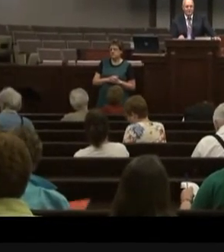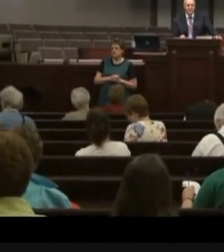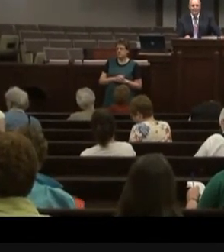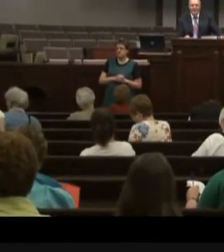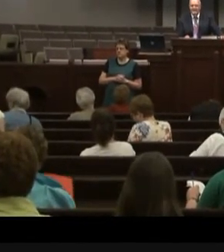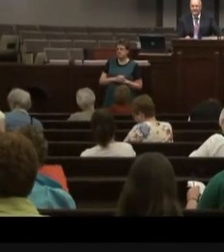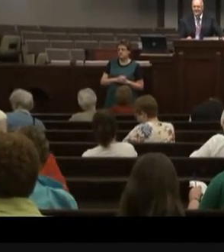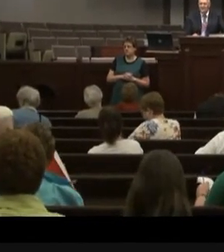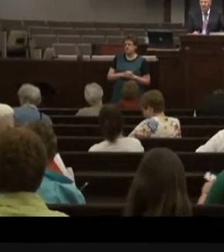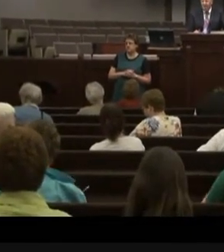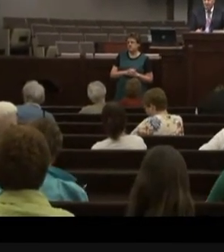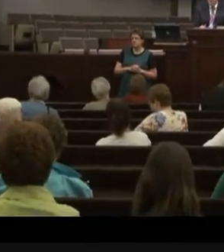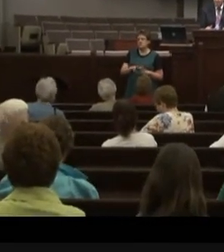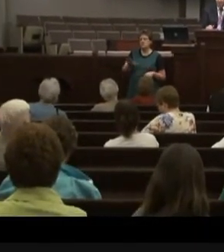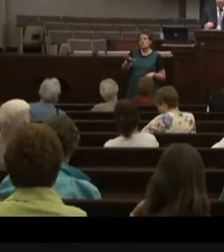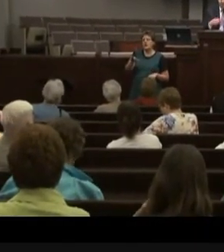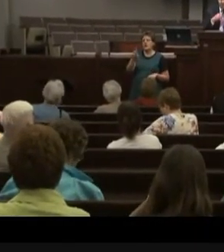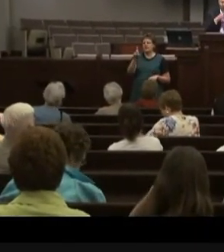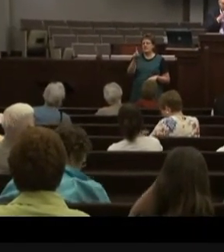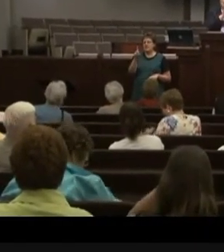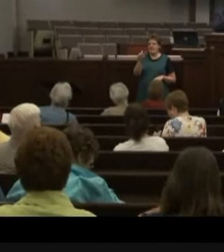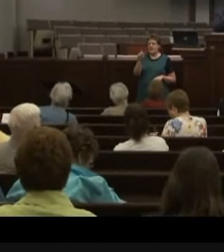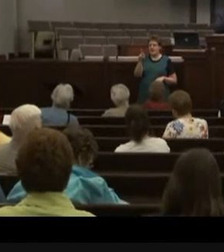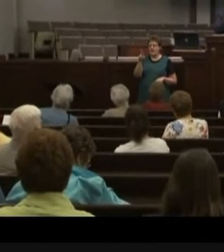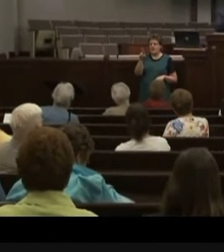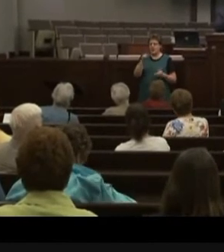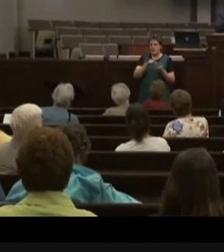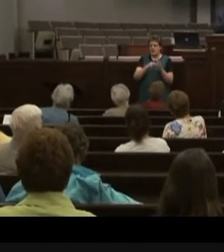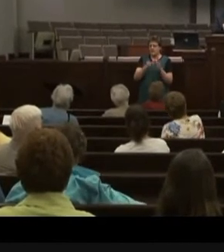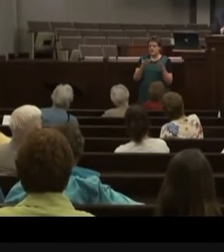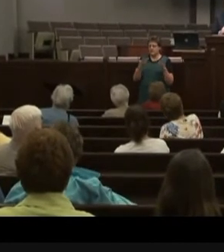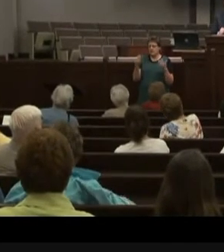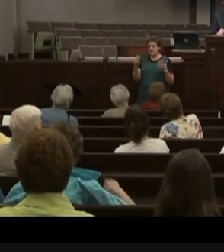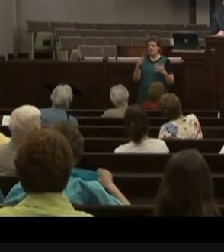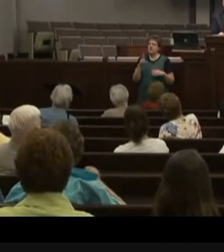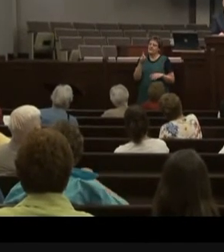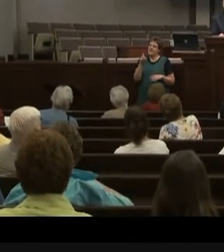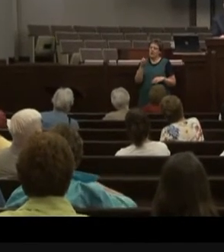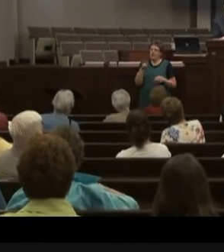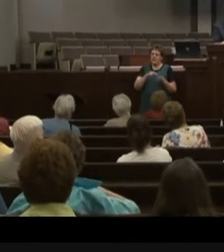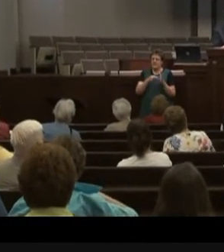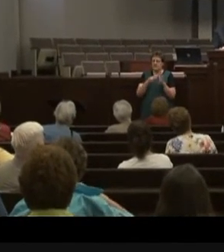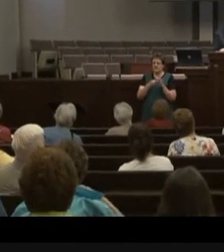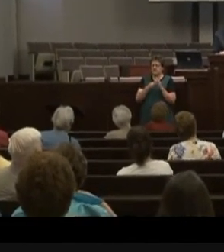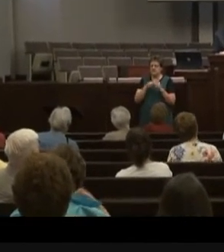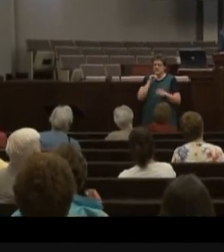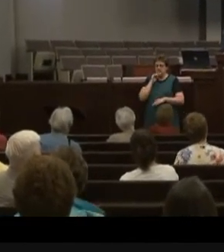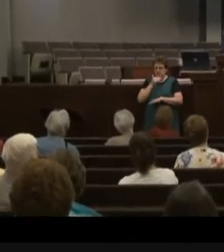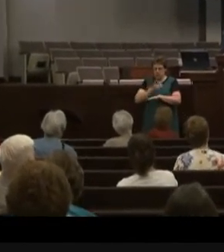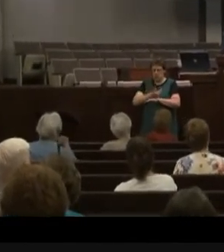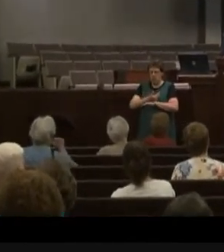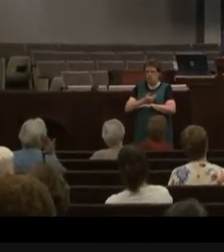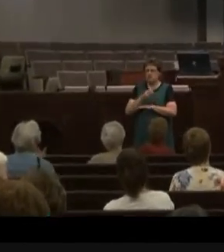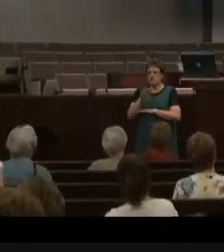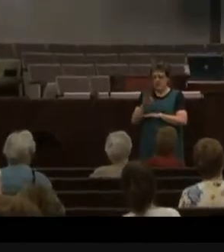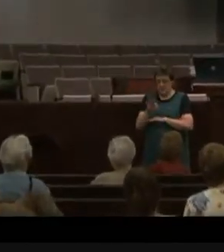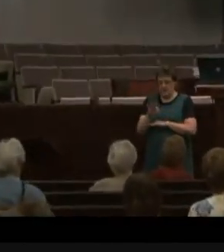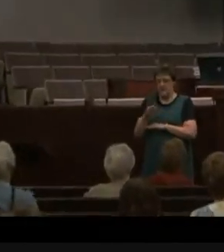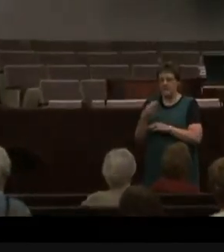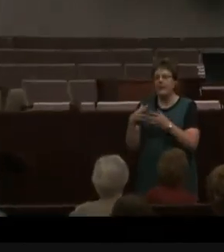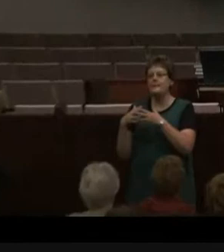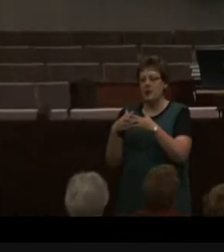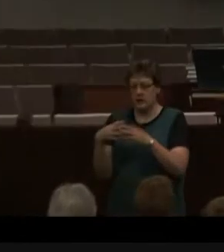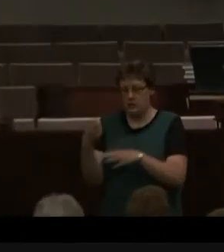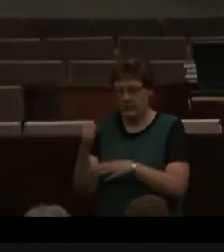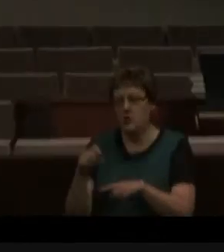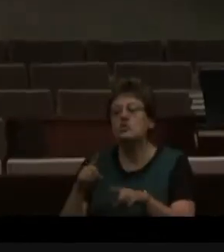have unusual access to Ancestry.com because Anastasia Sutherland is the daughter of the